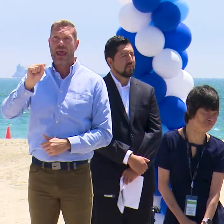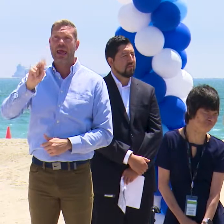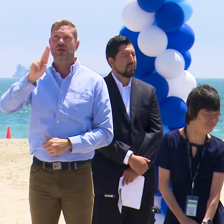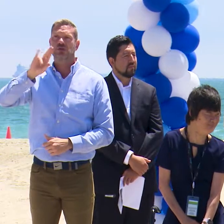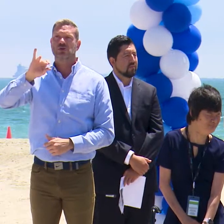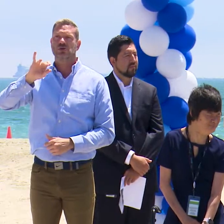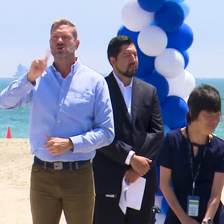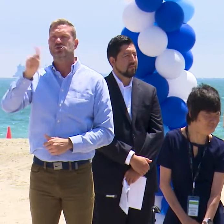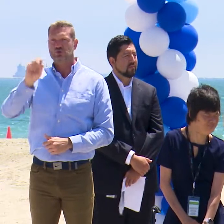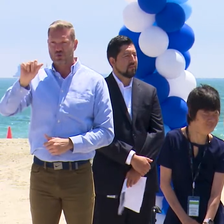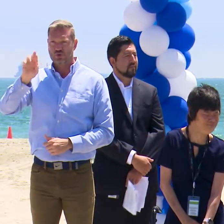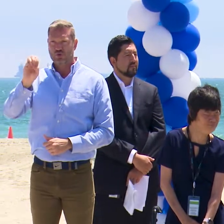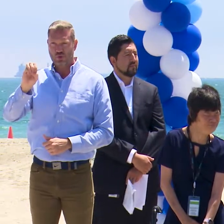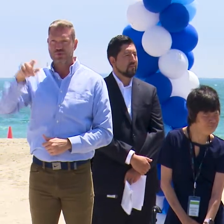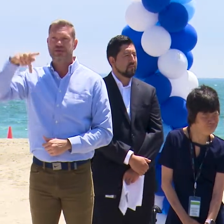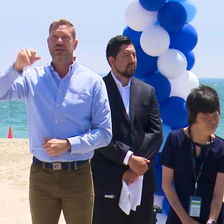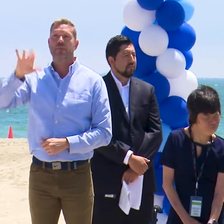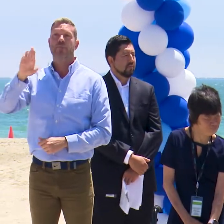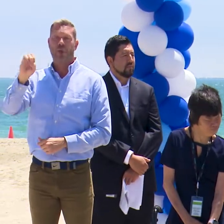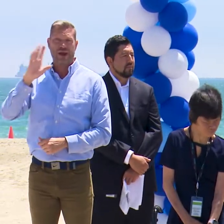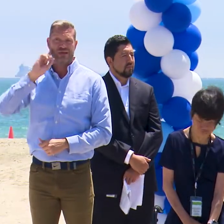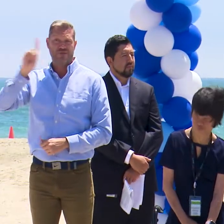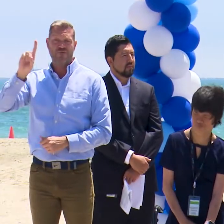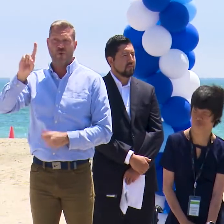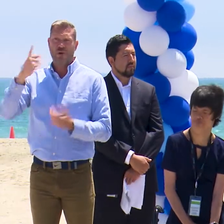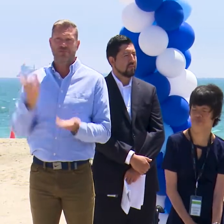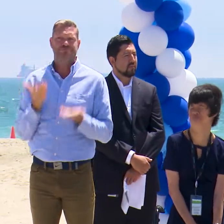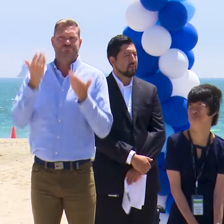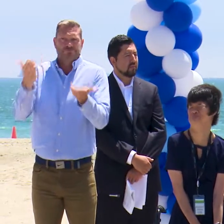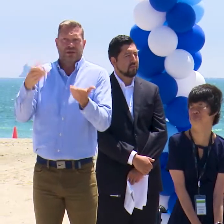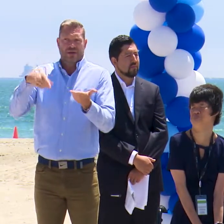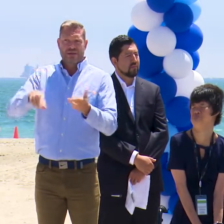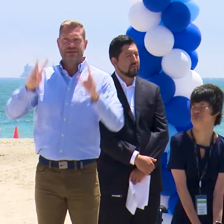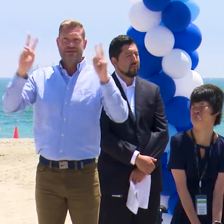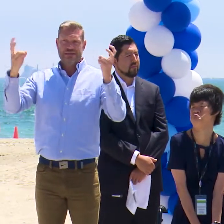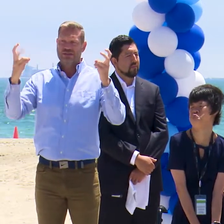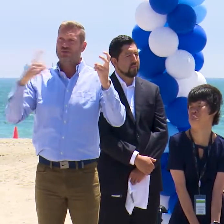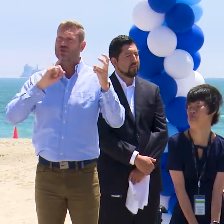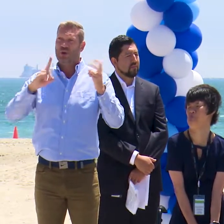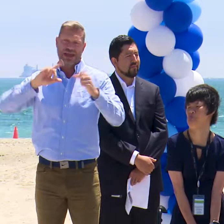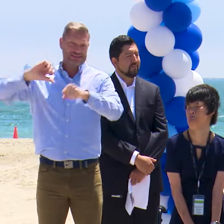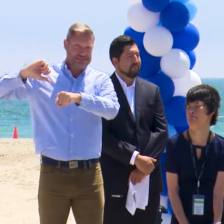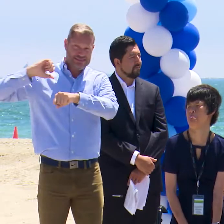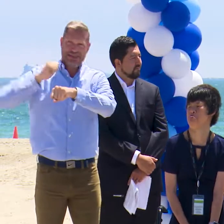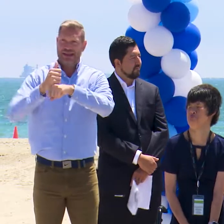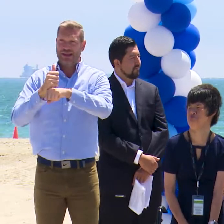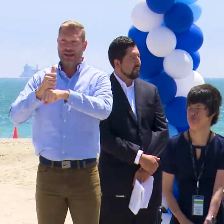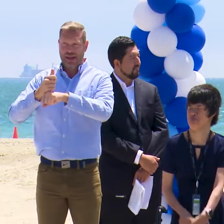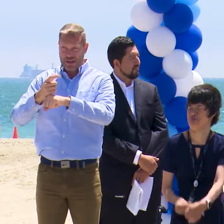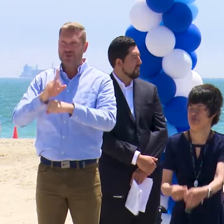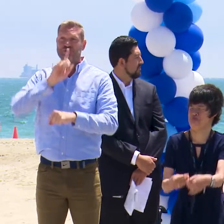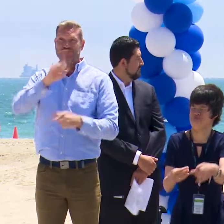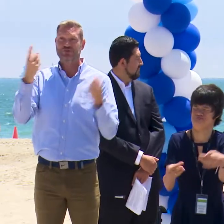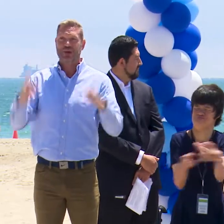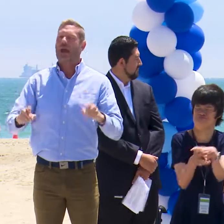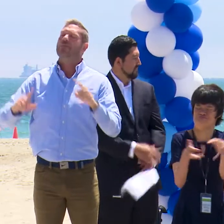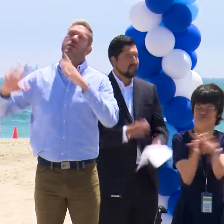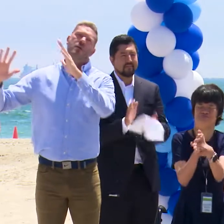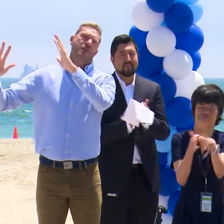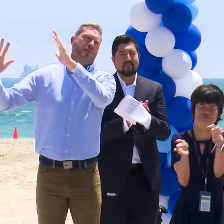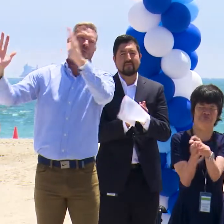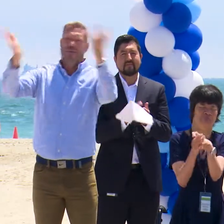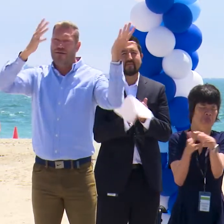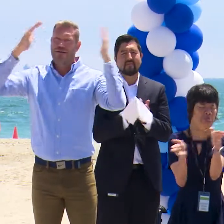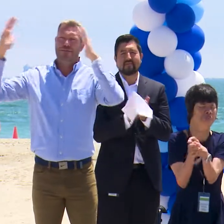for bringing this item forward and for helping us make this a reality. They deserve a big round of applause. Thank